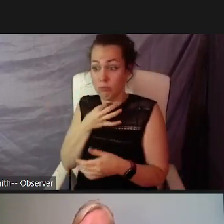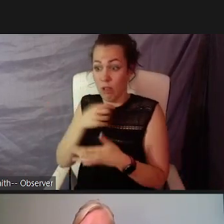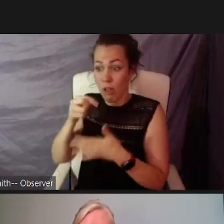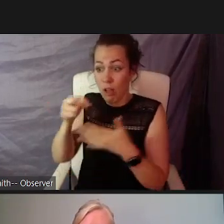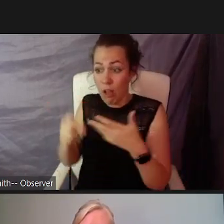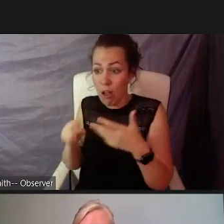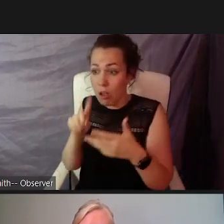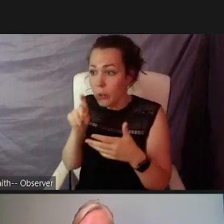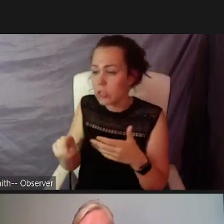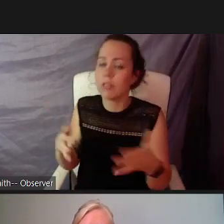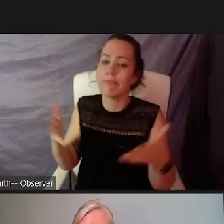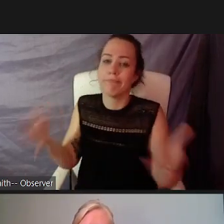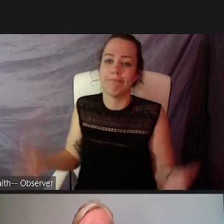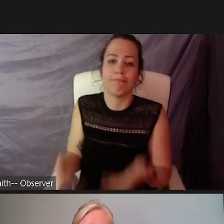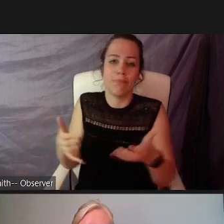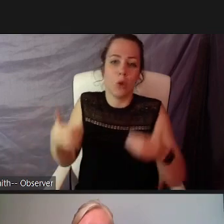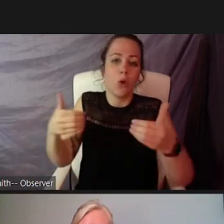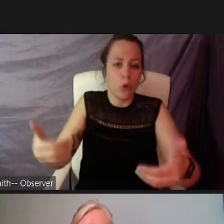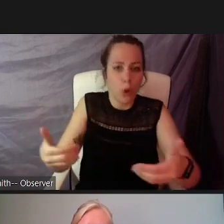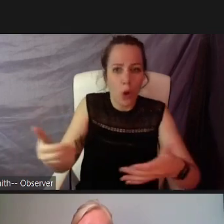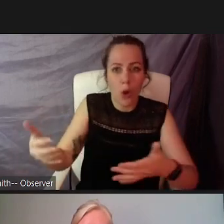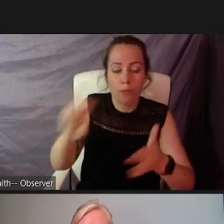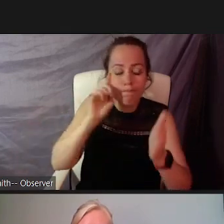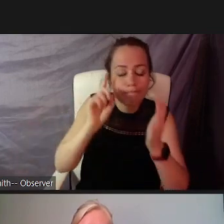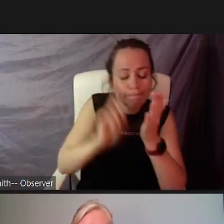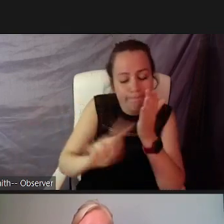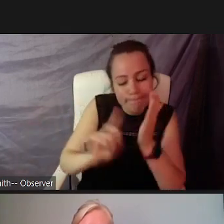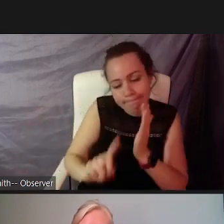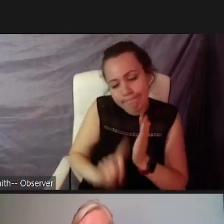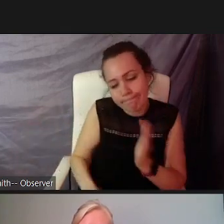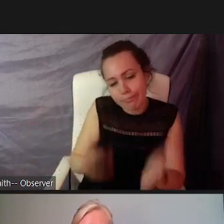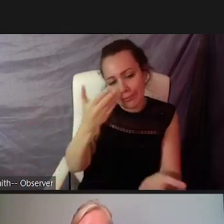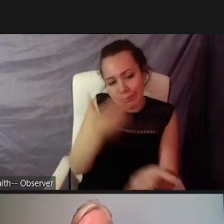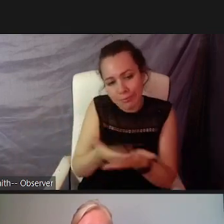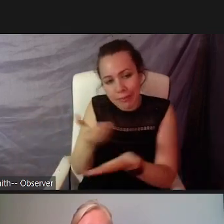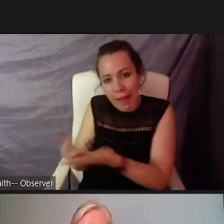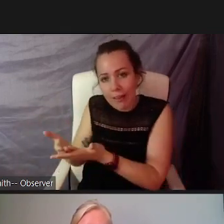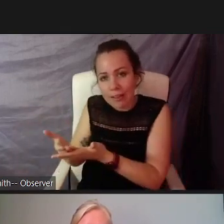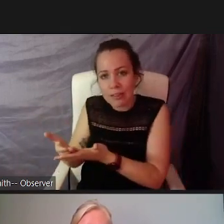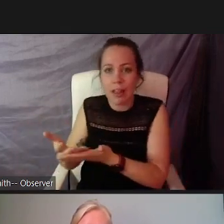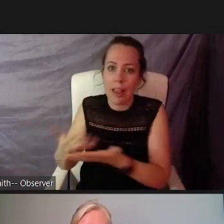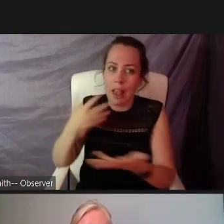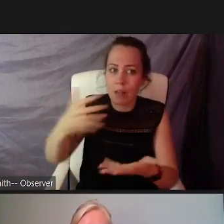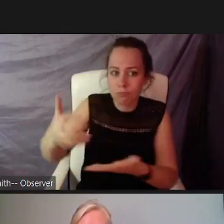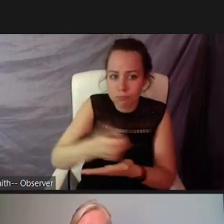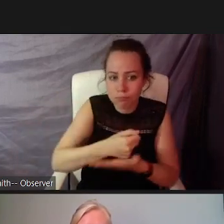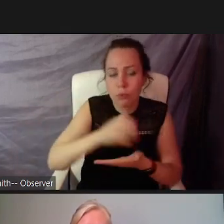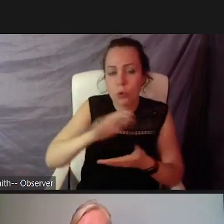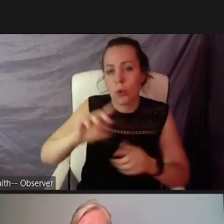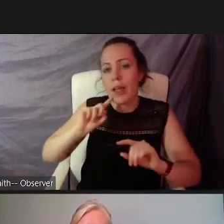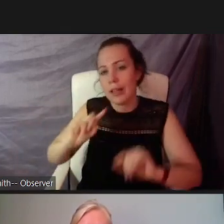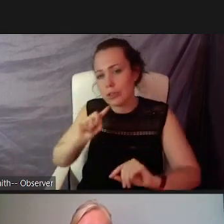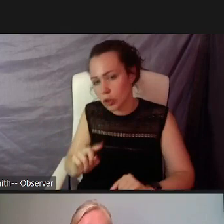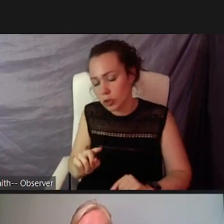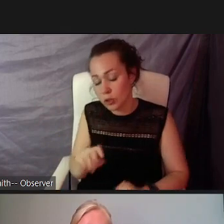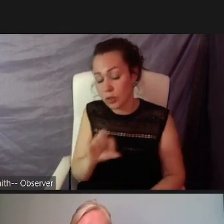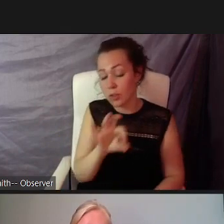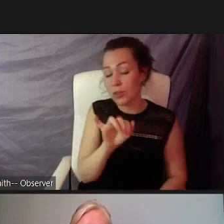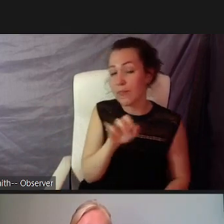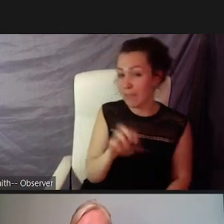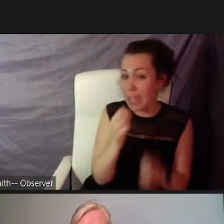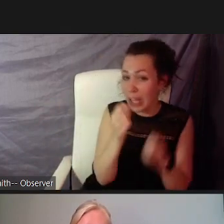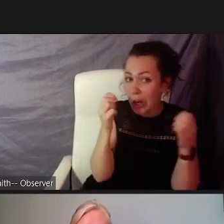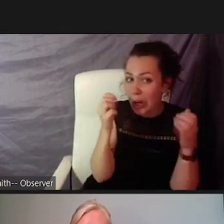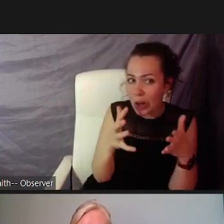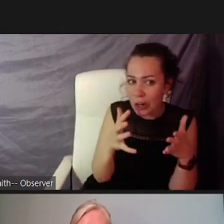go find the facts and get the answers as well. So fear is something that's designed to keep